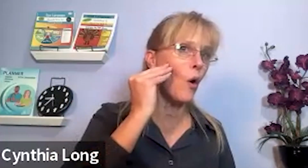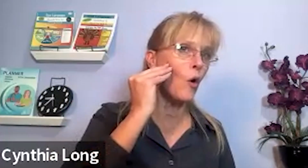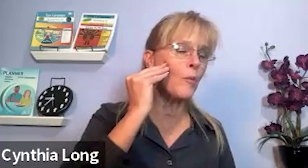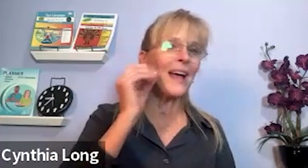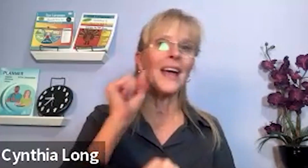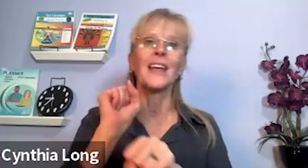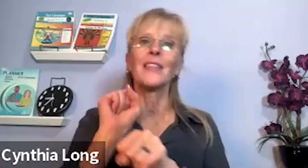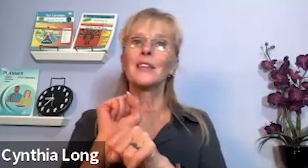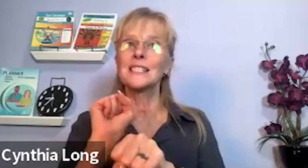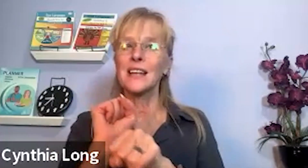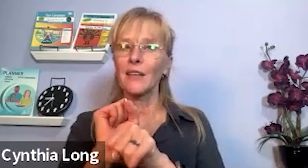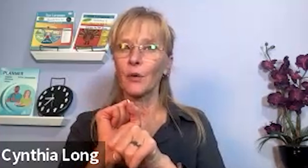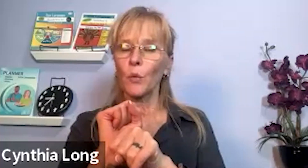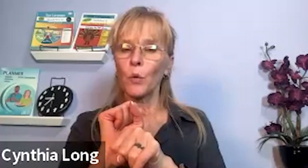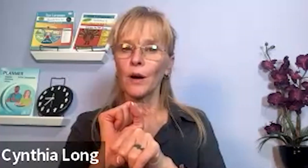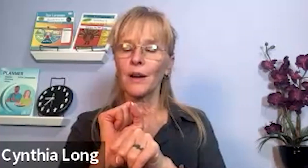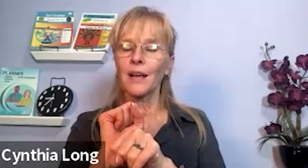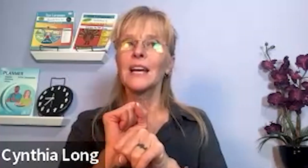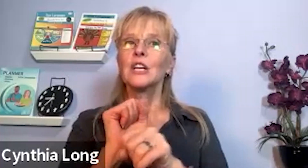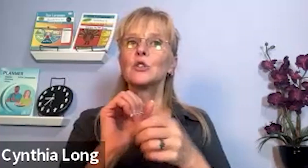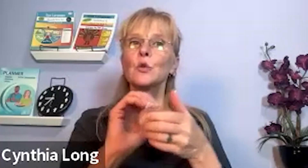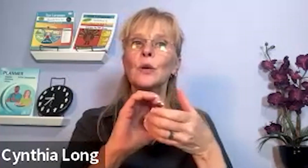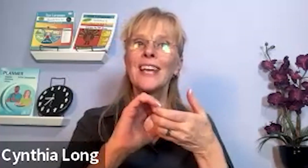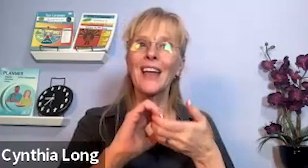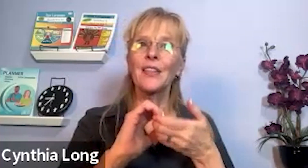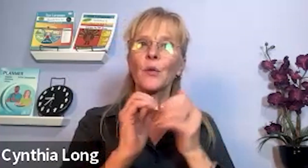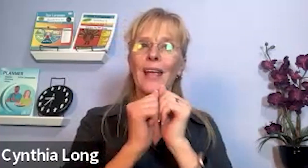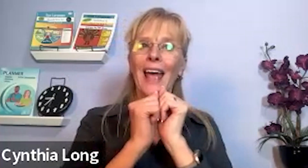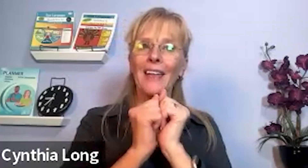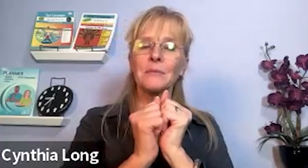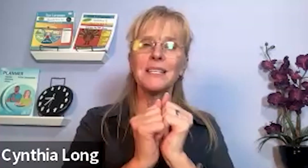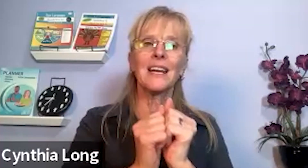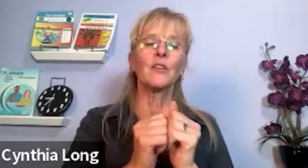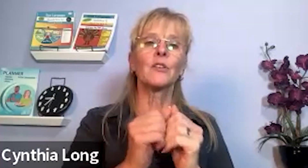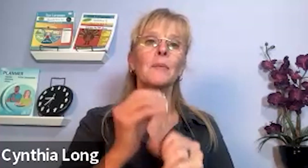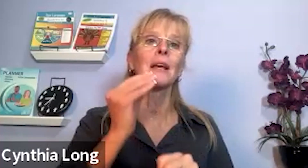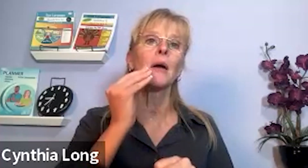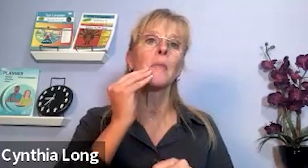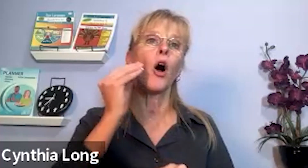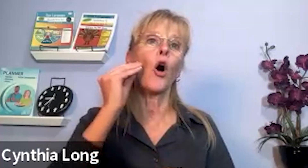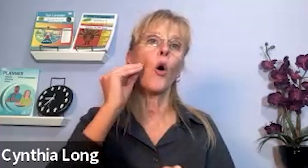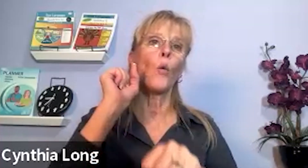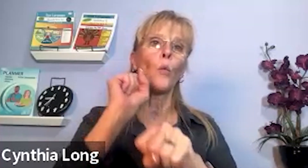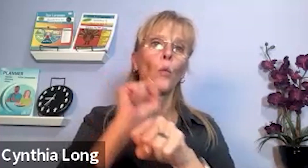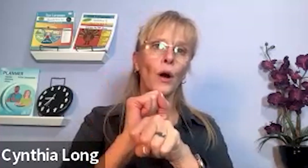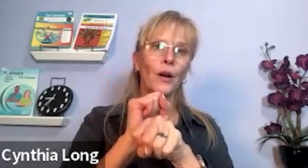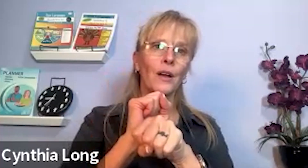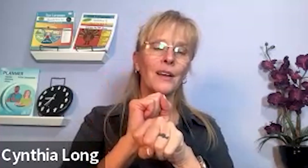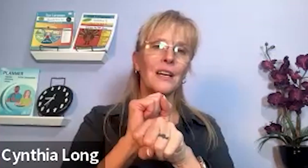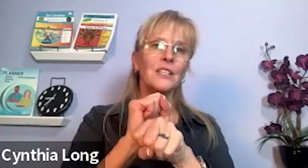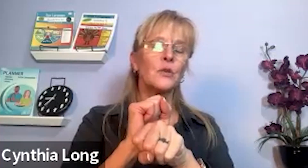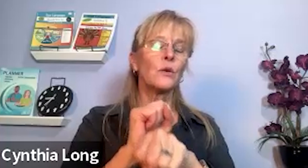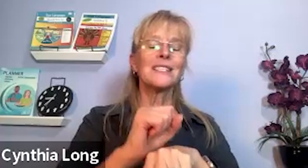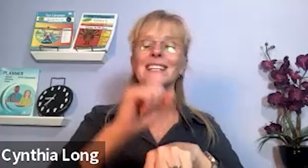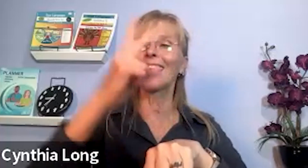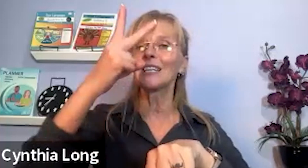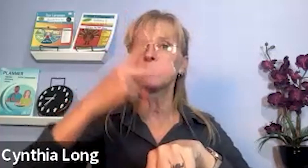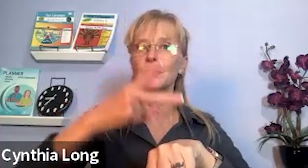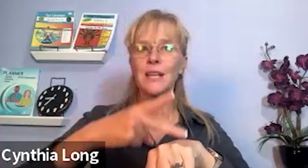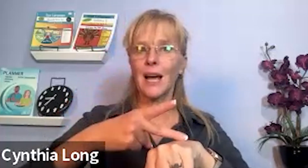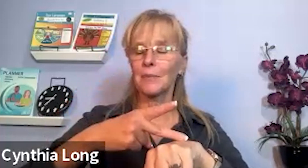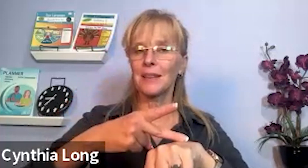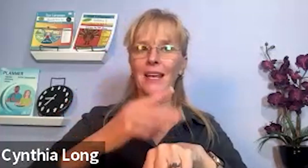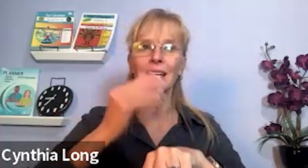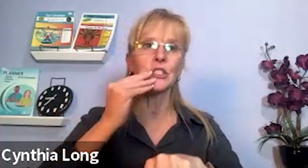for home and then the sign for work, together, we add them together, they become homework. So it's not